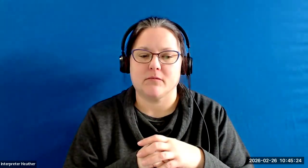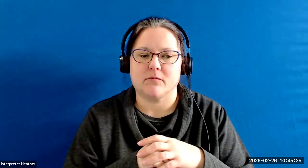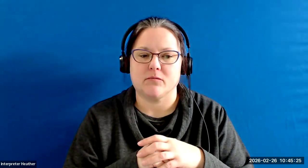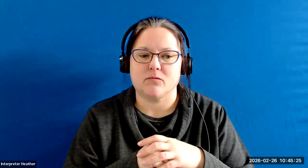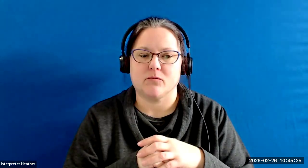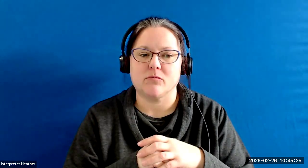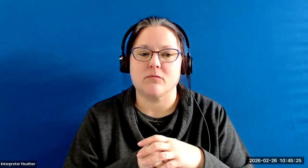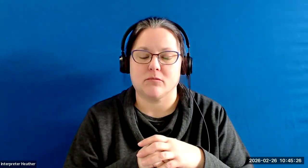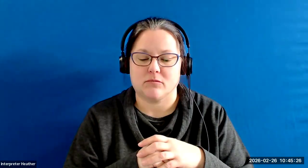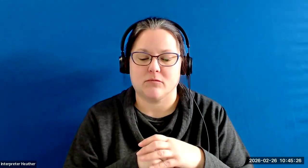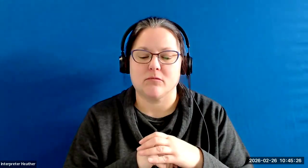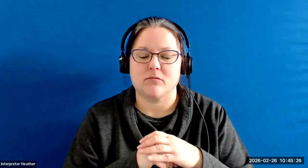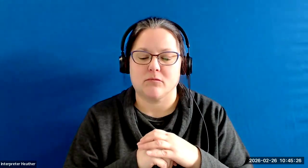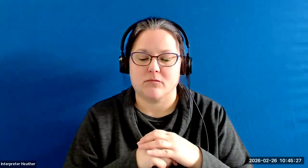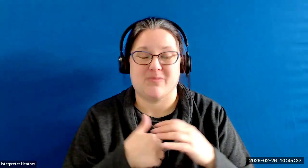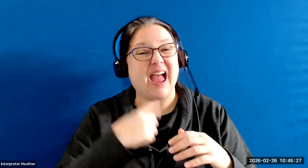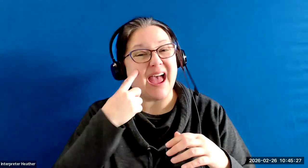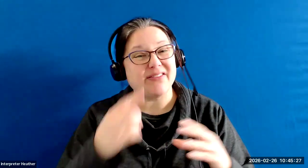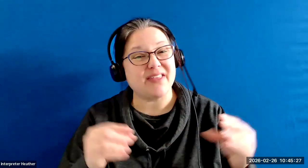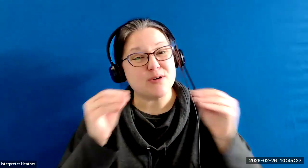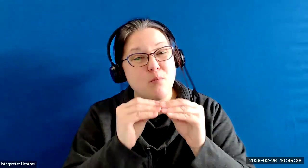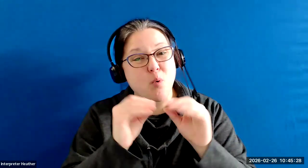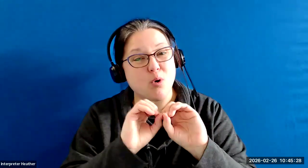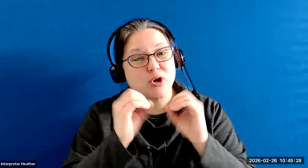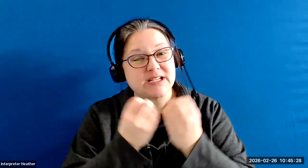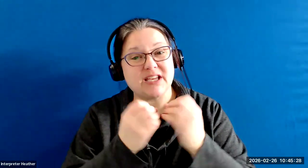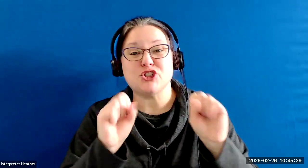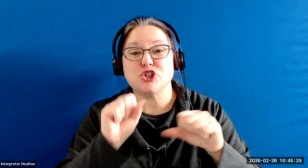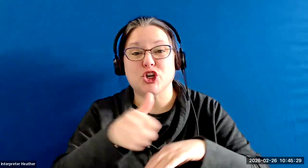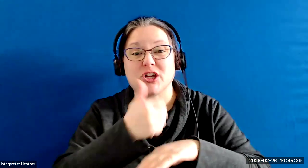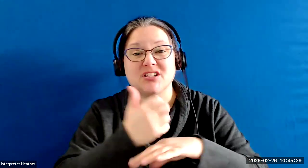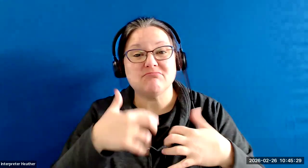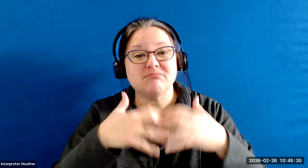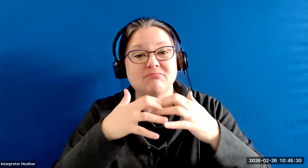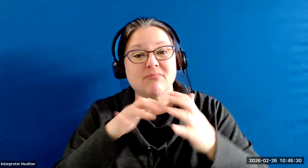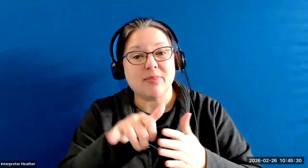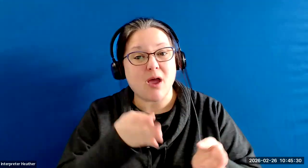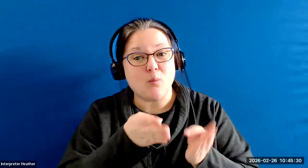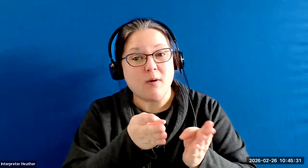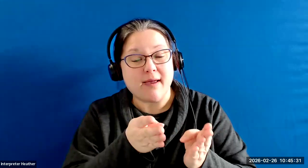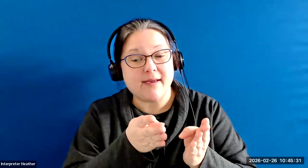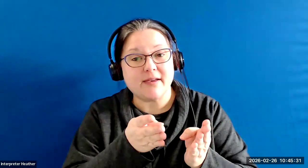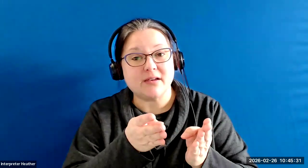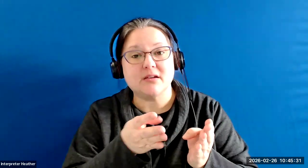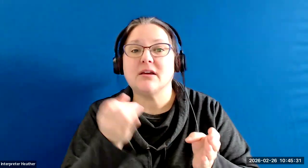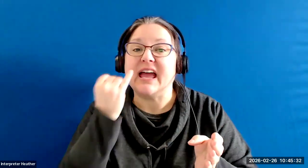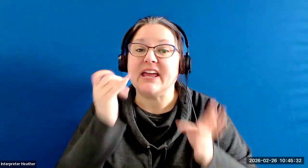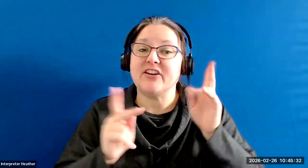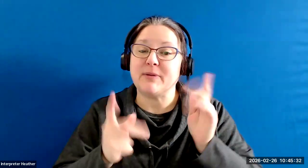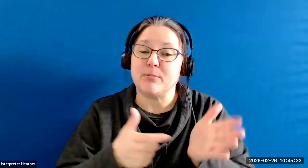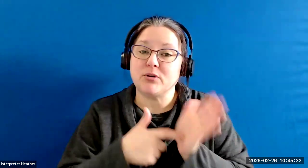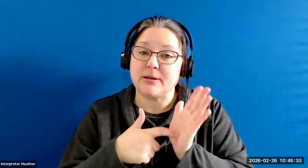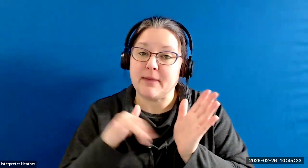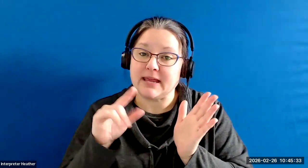more or organizations could form in this way if there was a demand for it